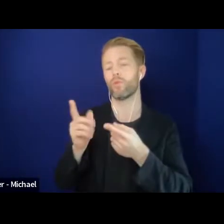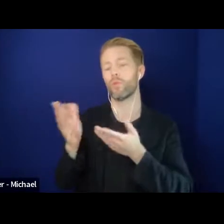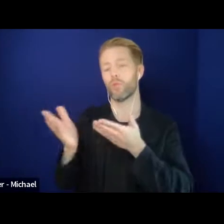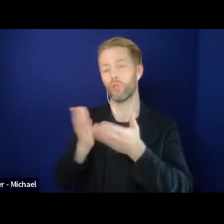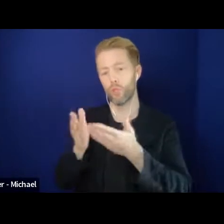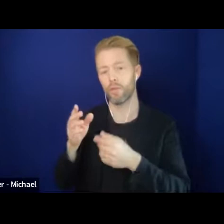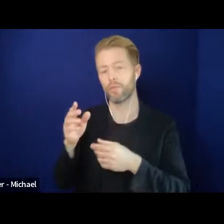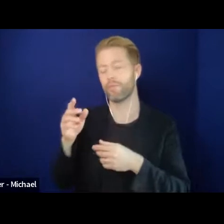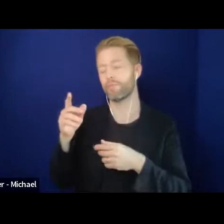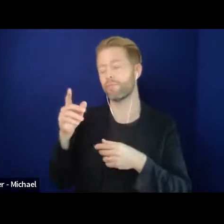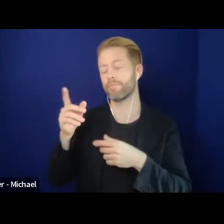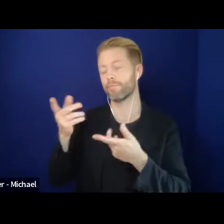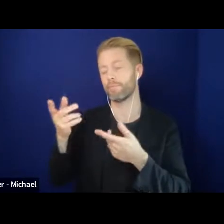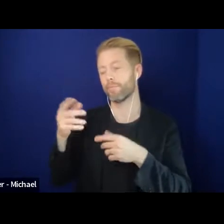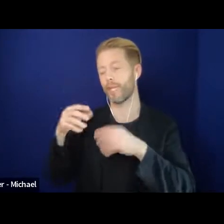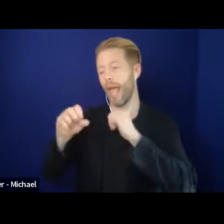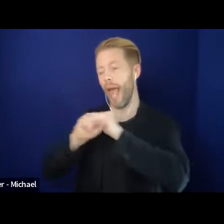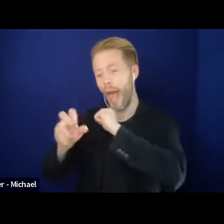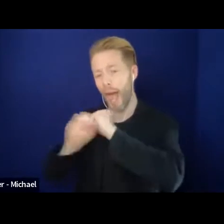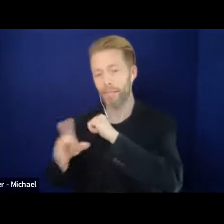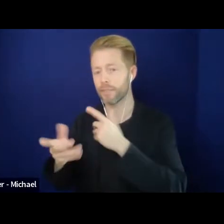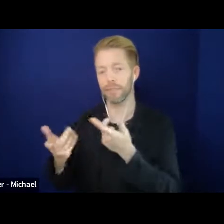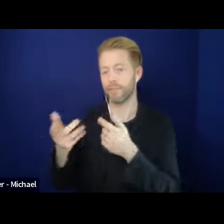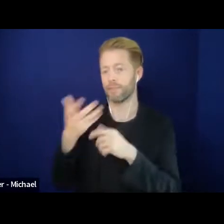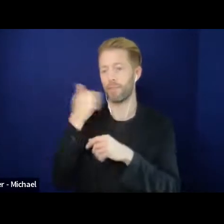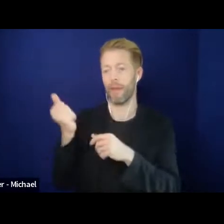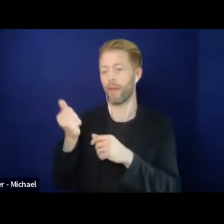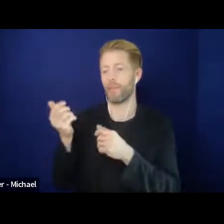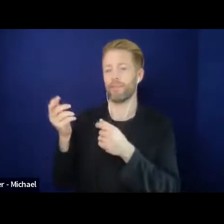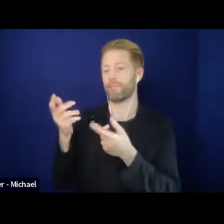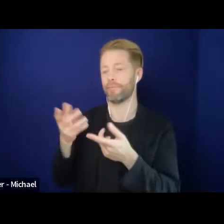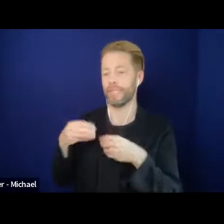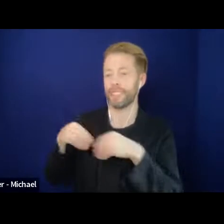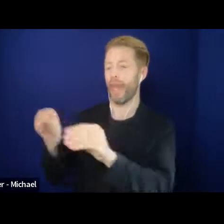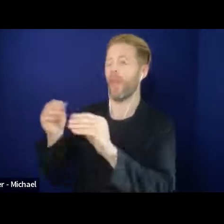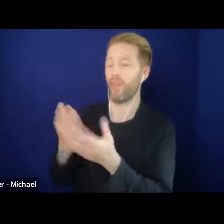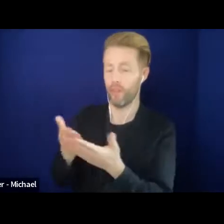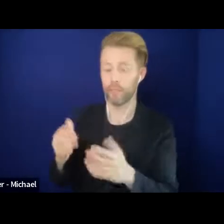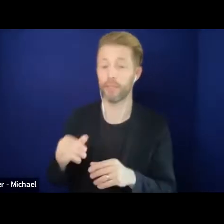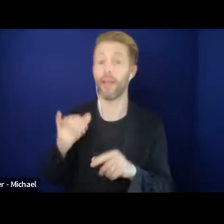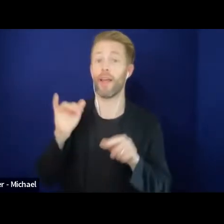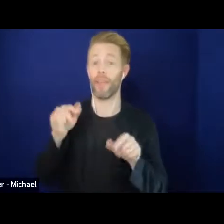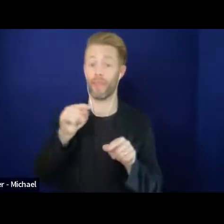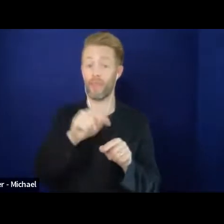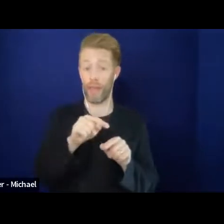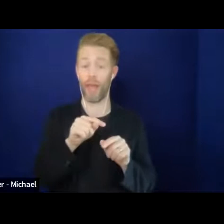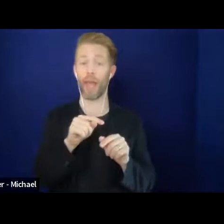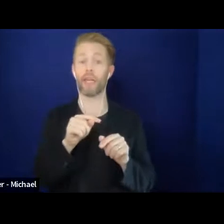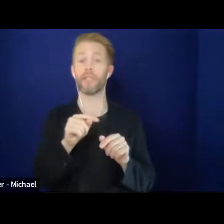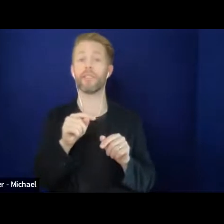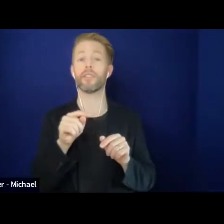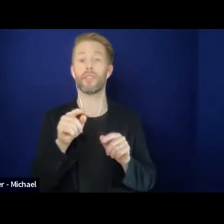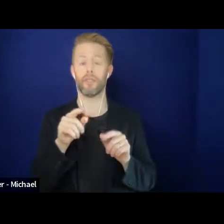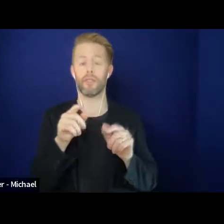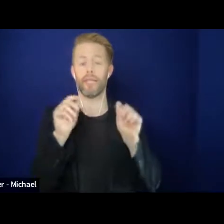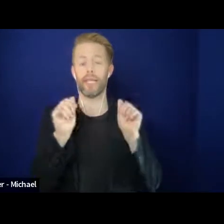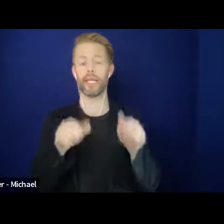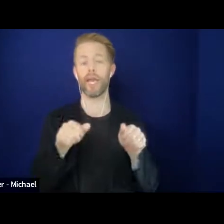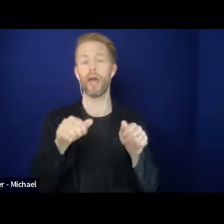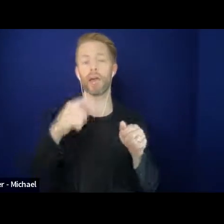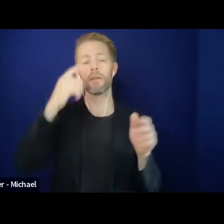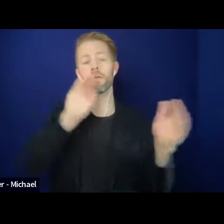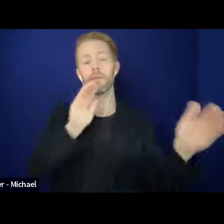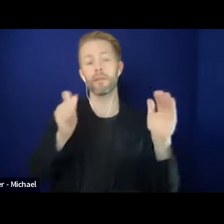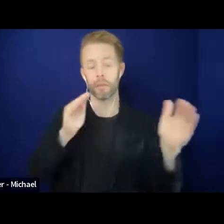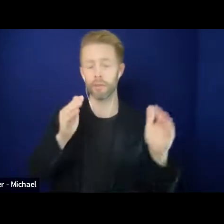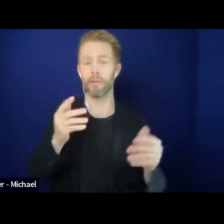can then be correlated against the certain types of things that it indicates. There's a very famous case